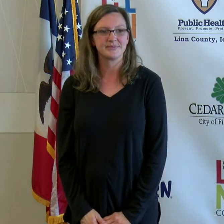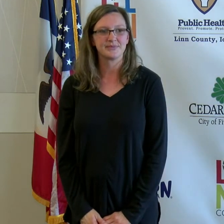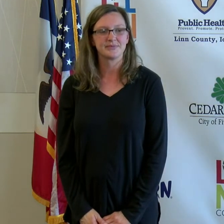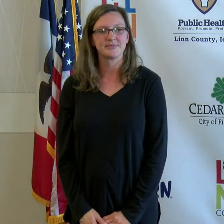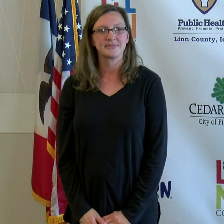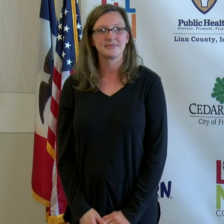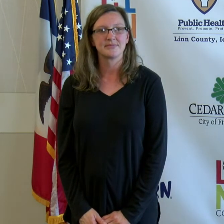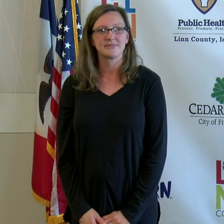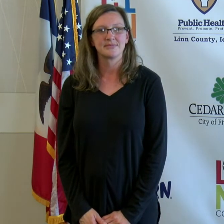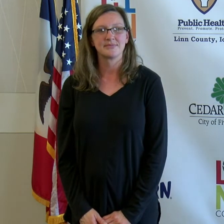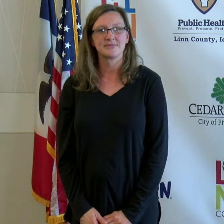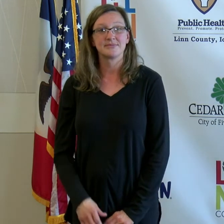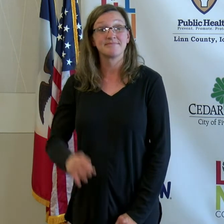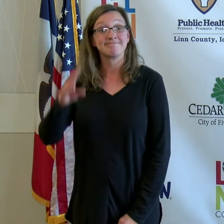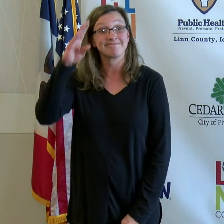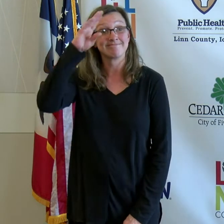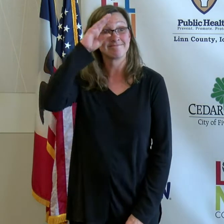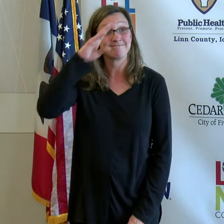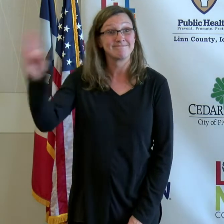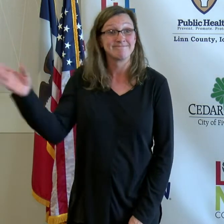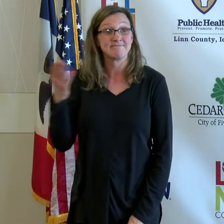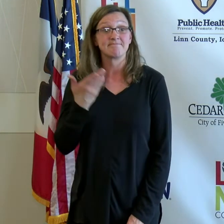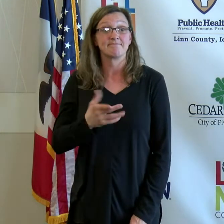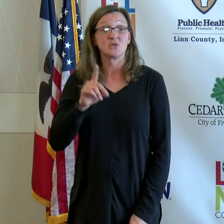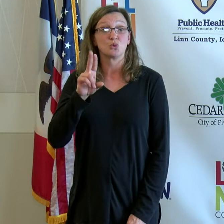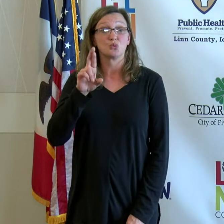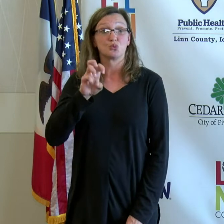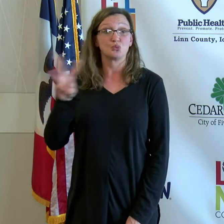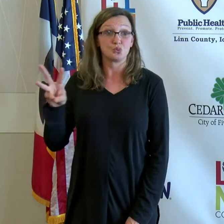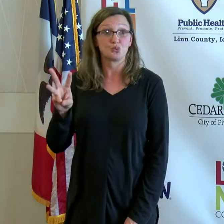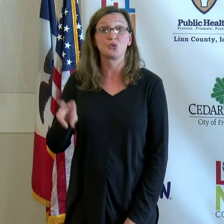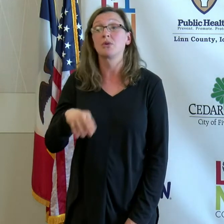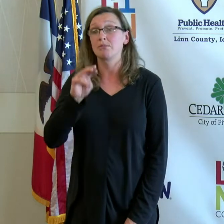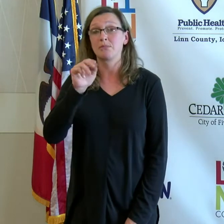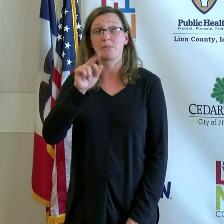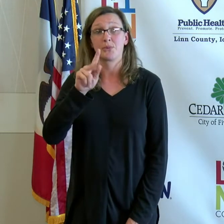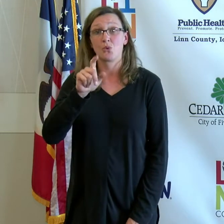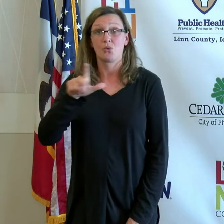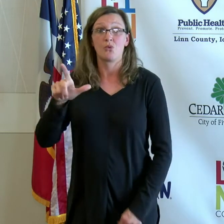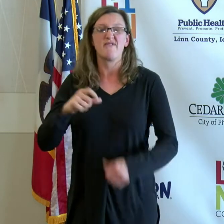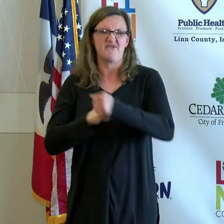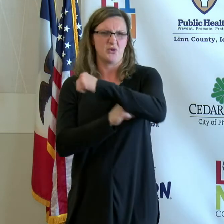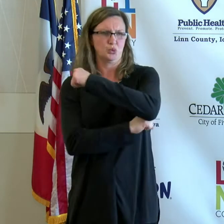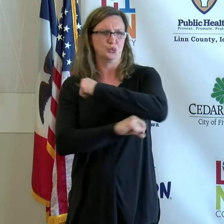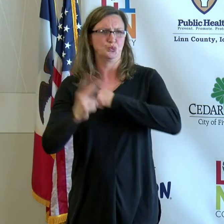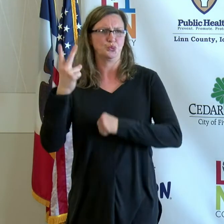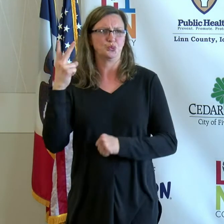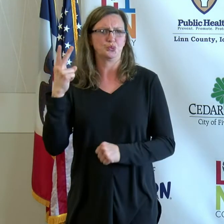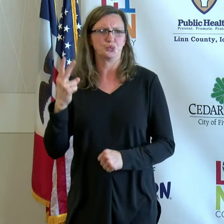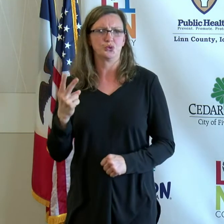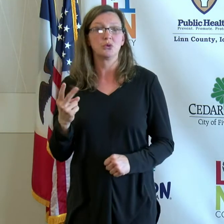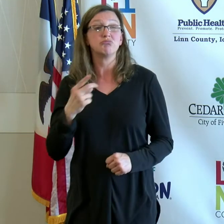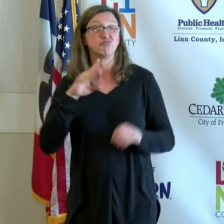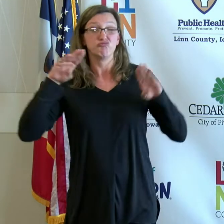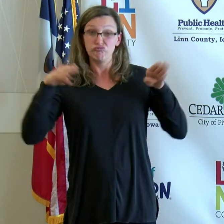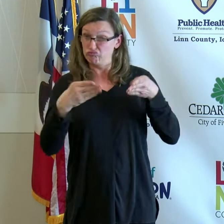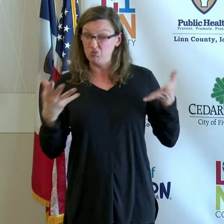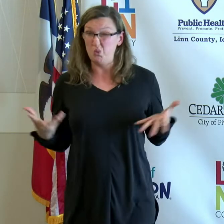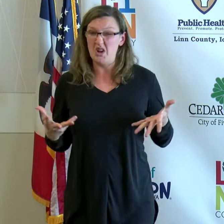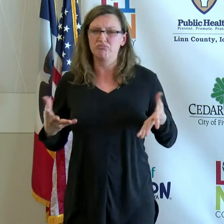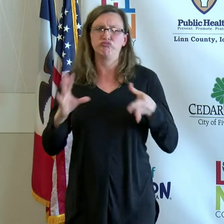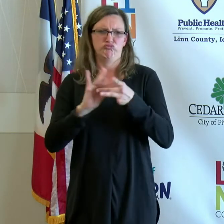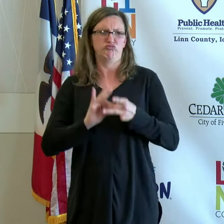Hi, I'm Drew Martell with Foundation 2, and I just want to speak briefly about mental health care in our community. The daily stress caused by the